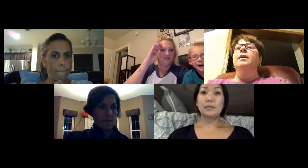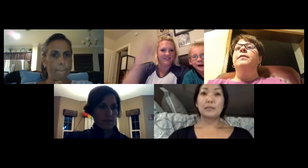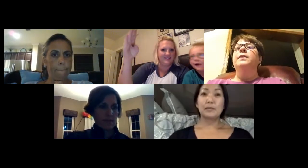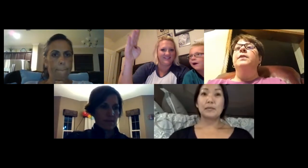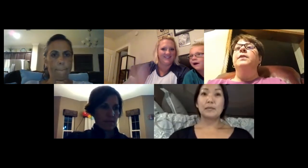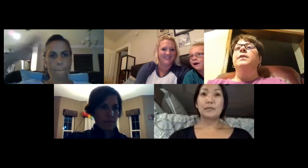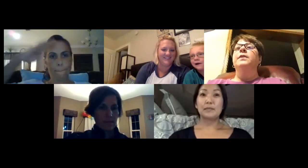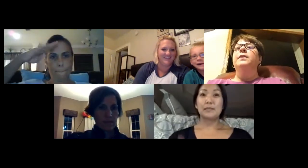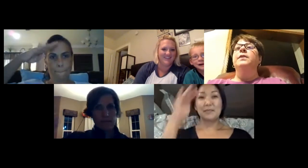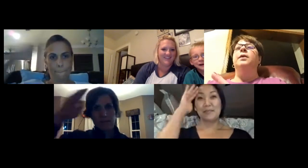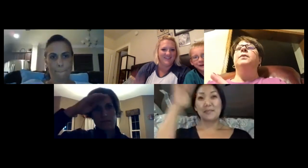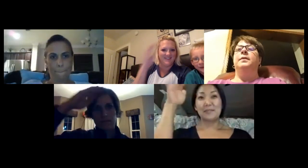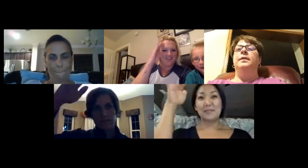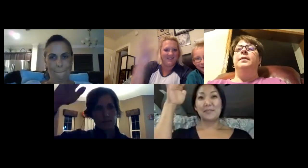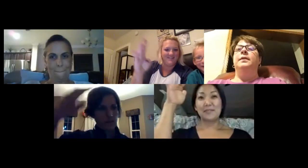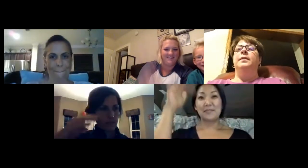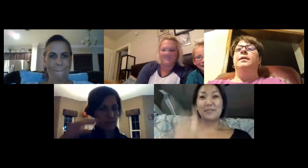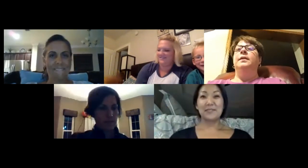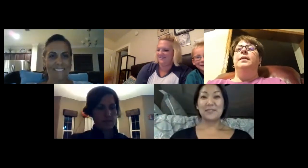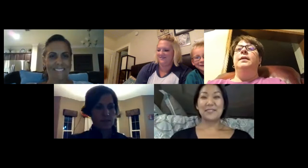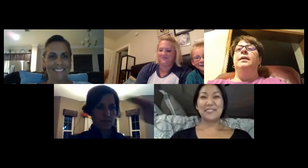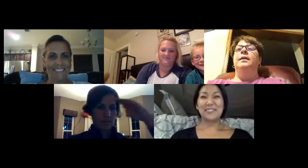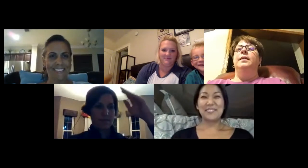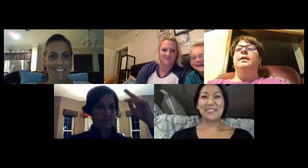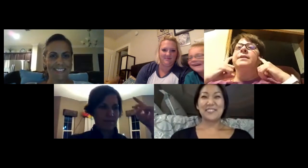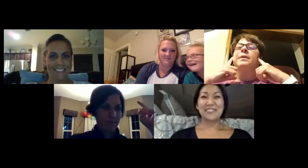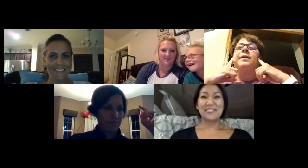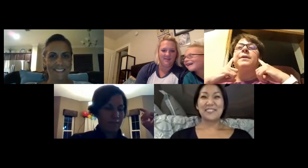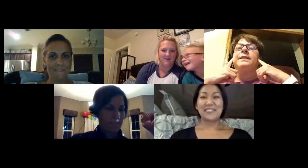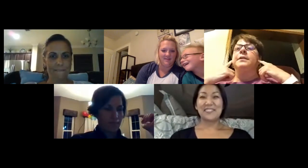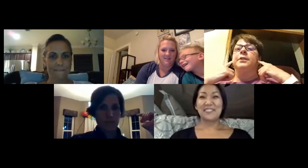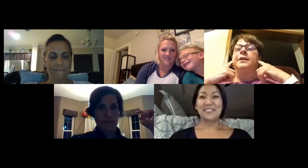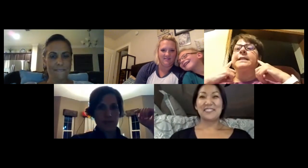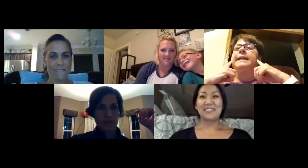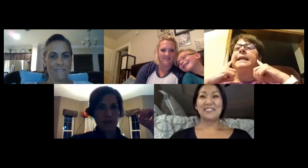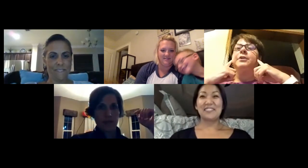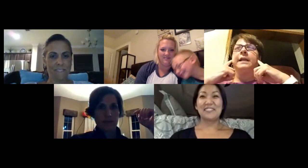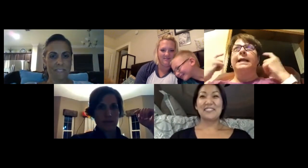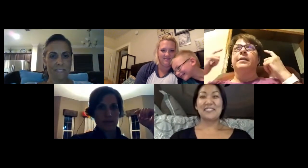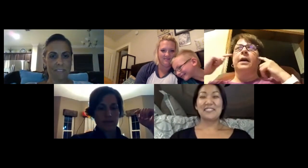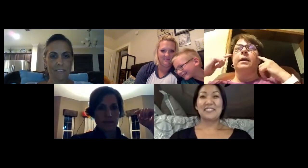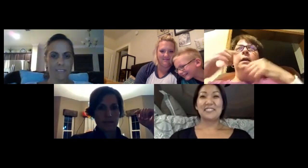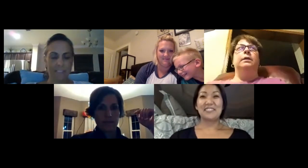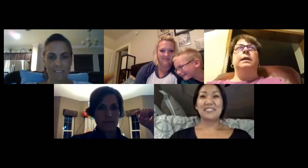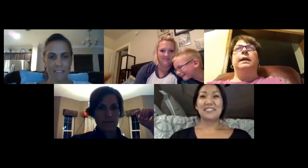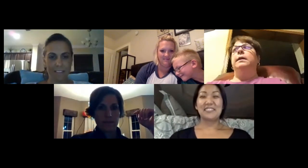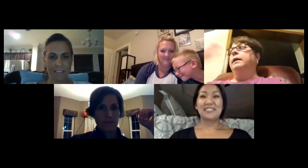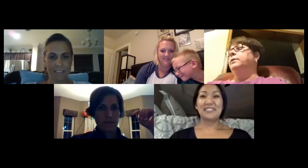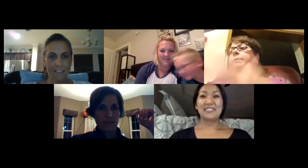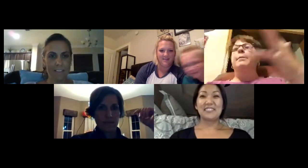If you guys do hello. In my mind, when I always started learning sign language, I kind of thought, okay, how do I remember